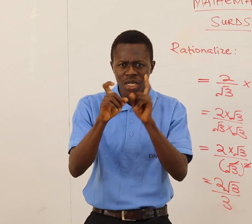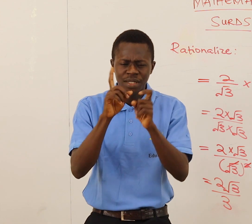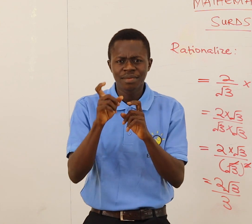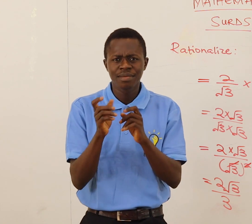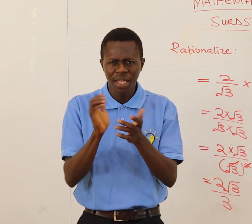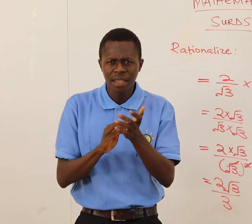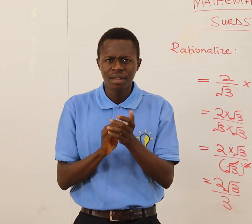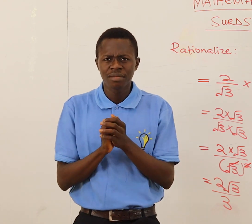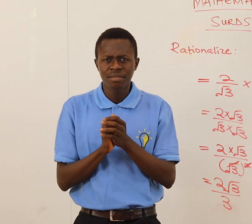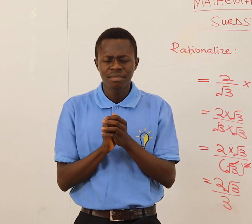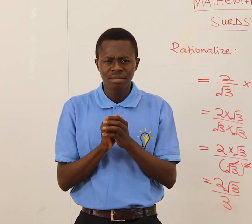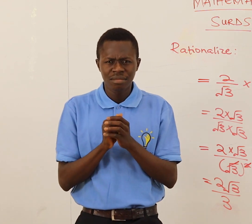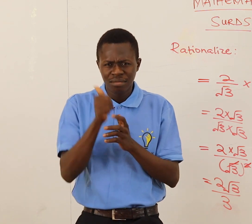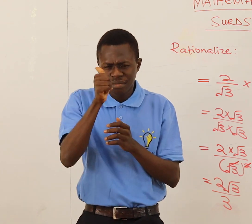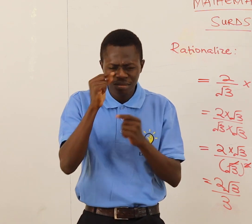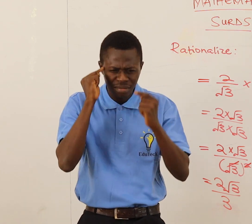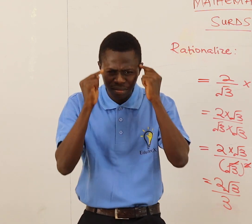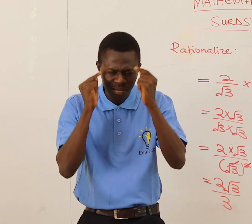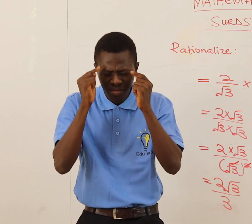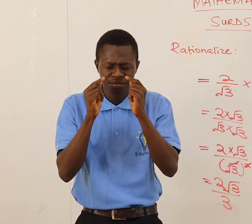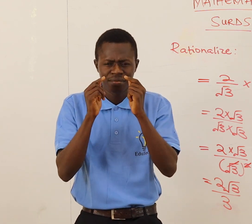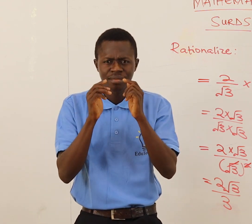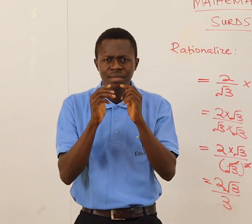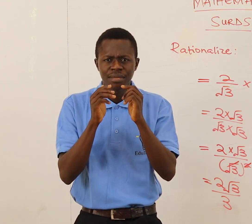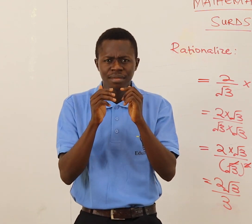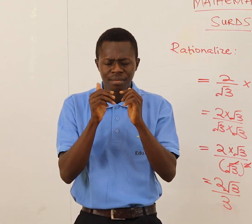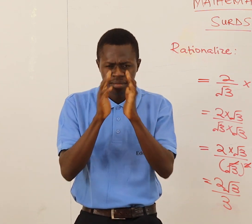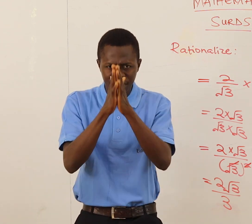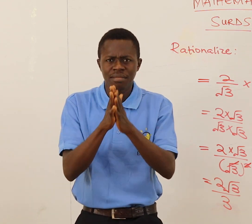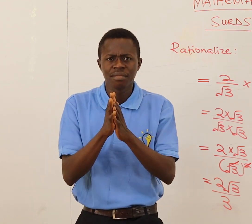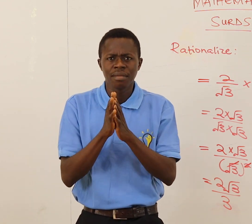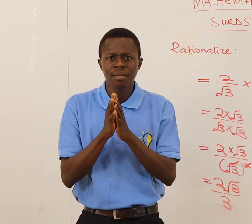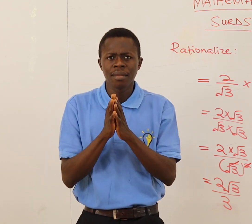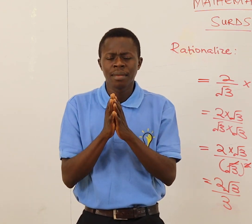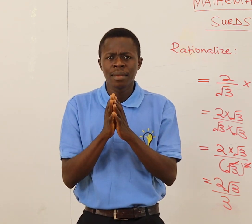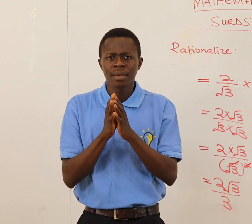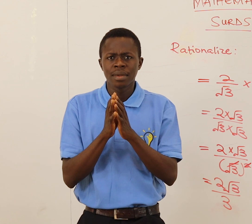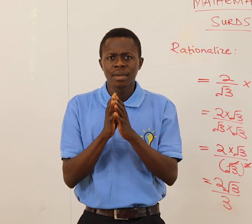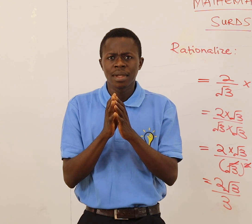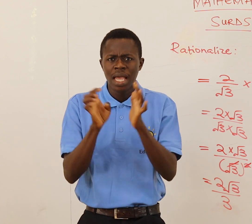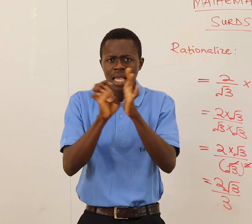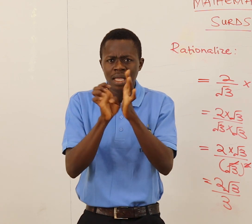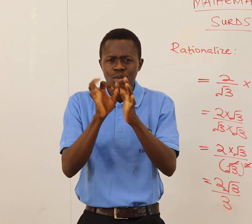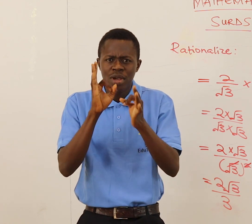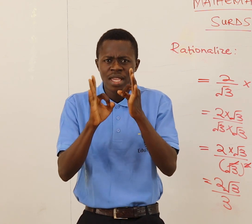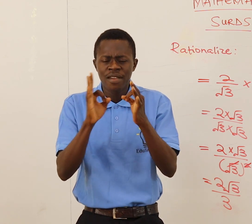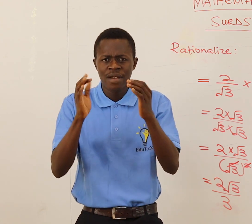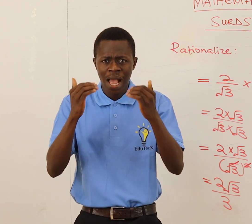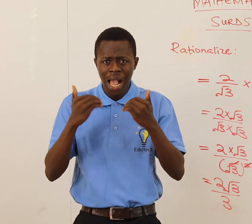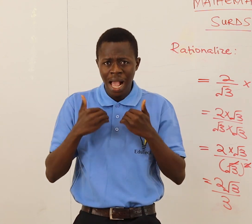So that is a very well done work, guys. Well done. Now let me